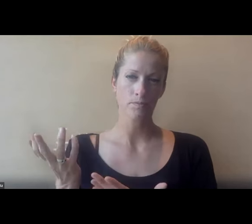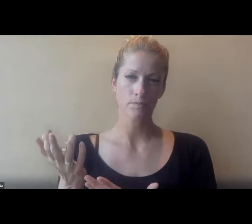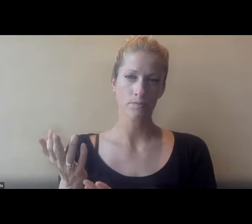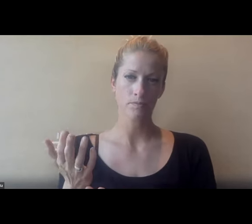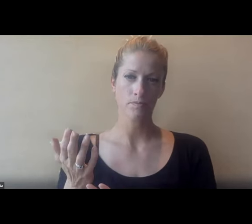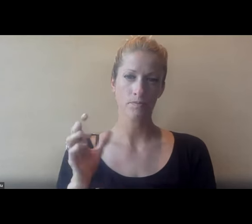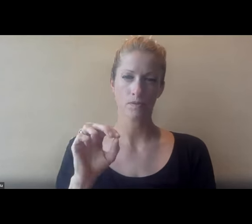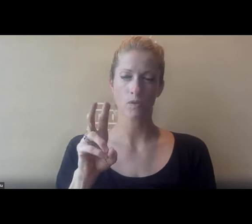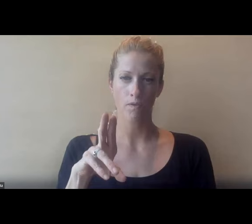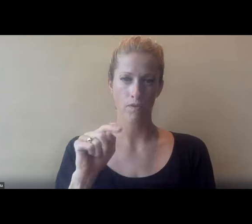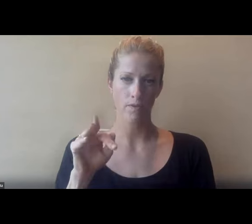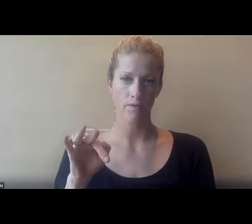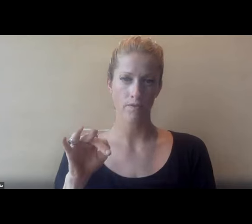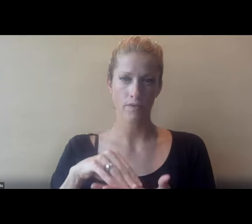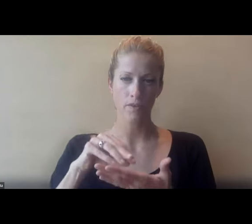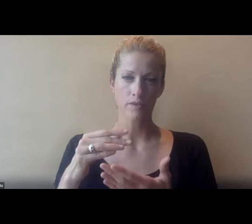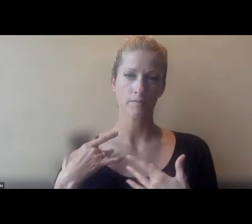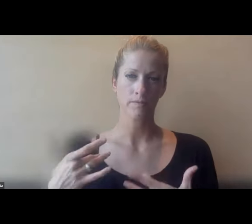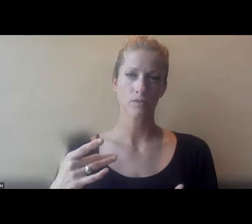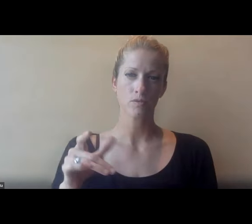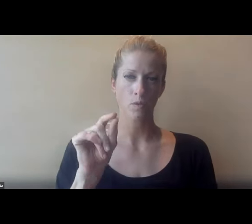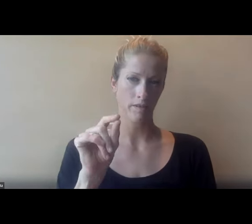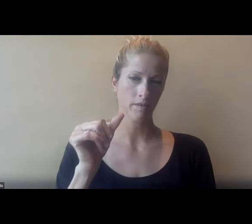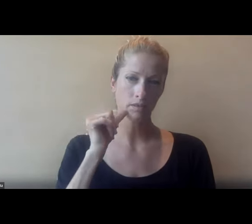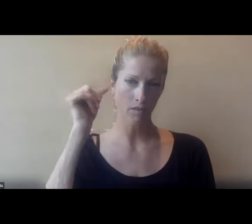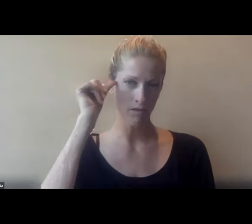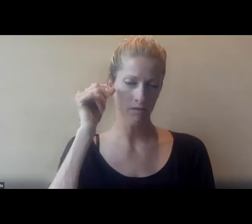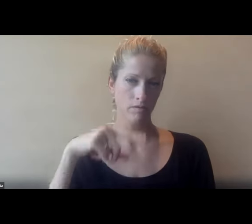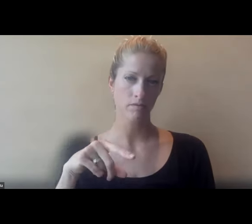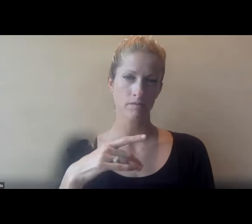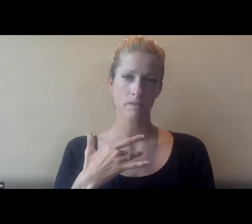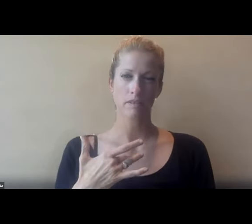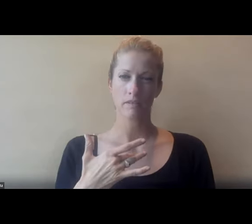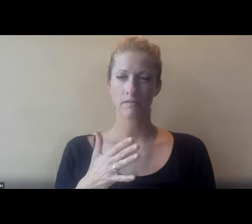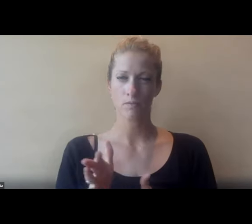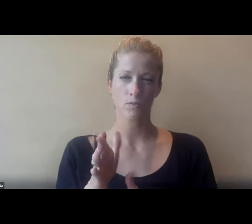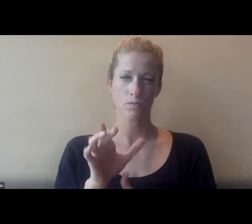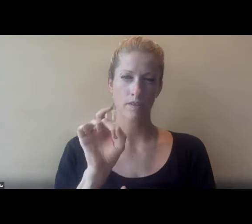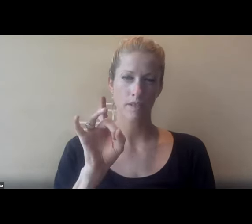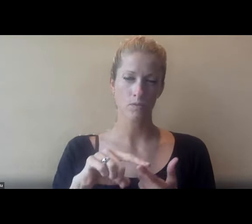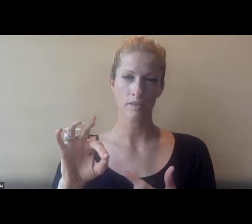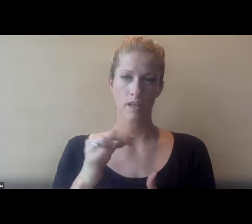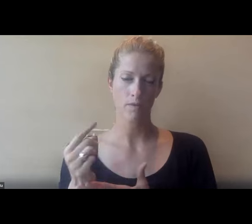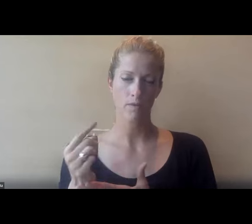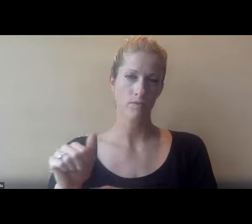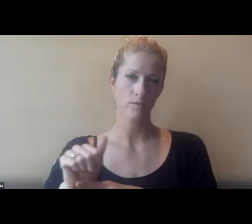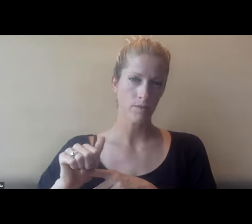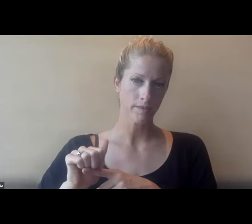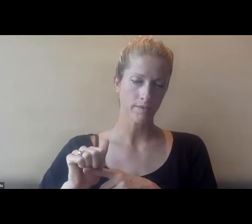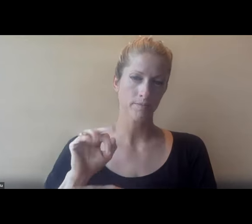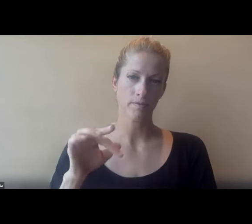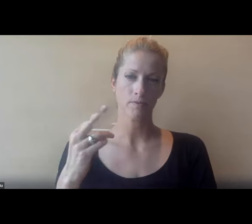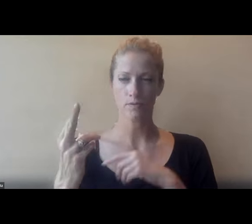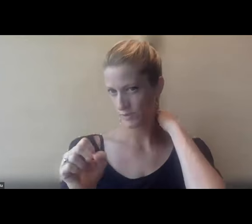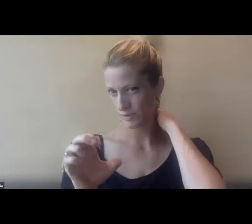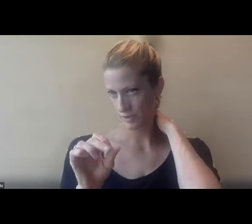cohorts of learners, generally 20 adults. They go through 8 to 9 weeks of training of